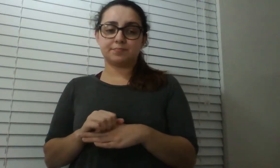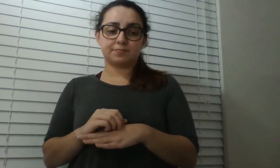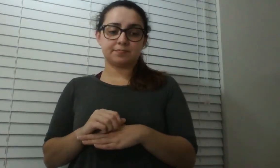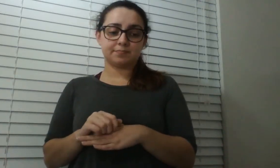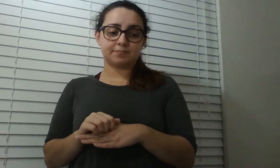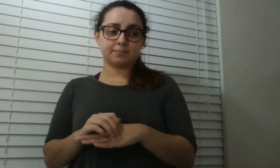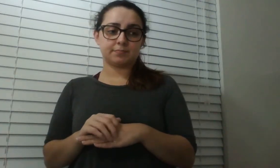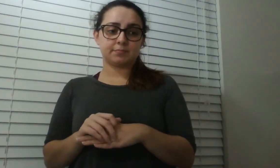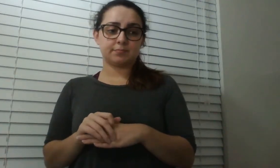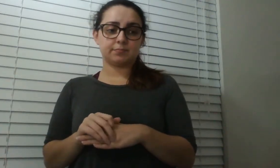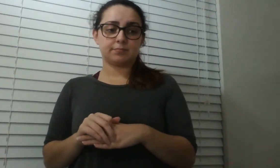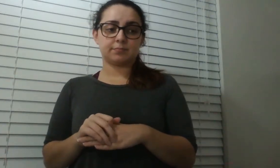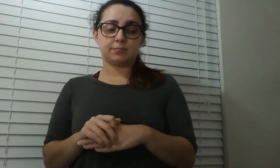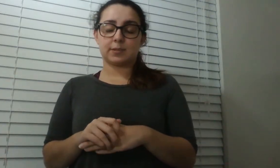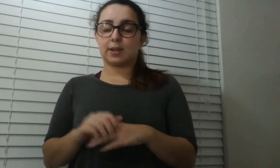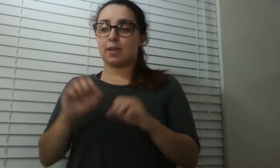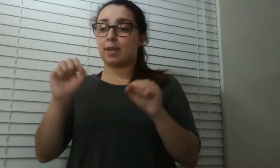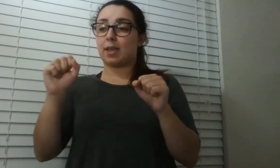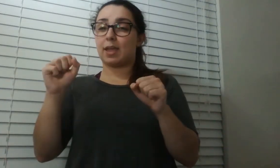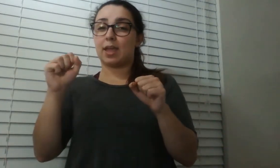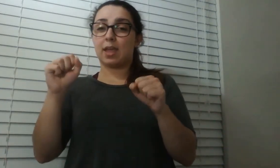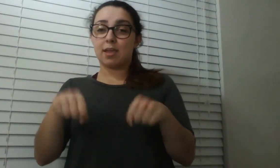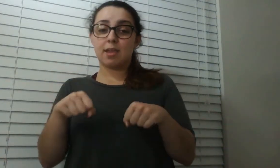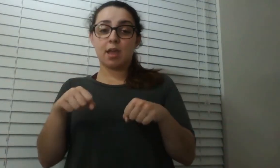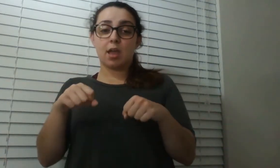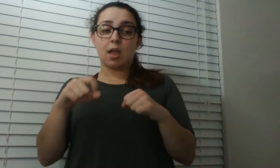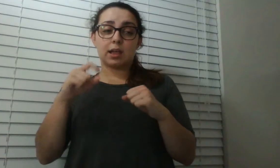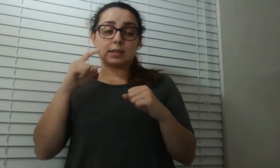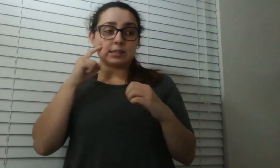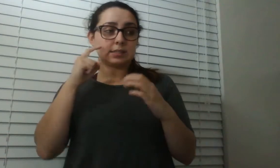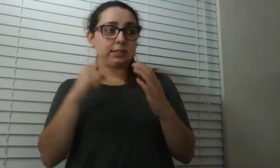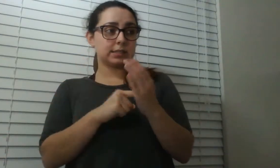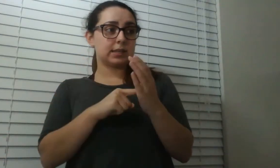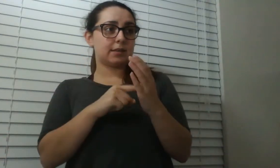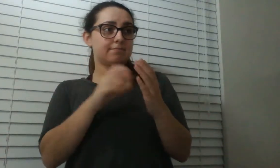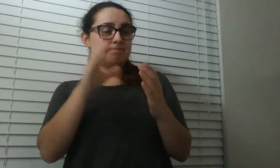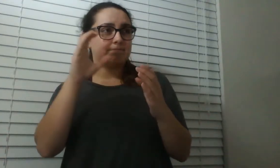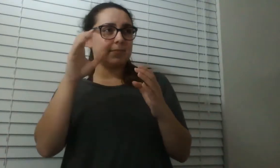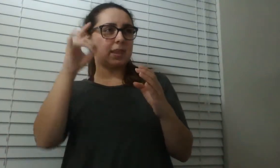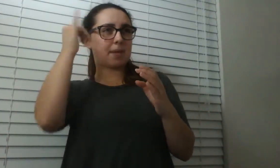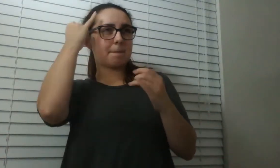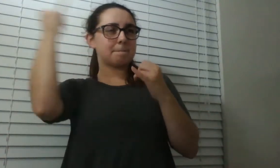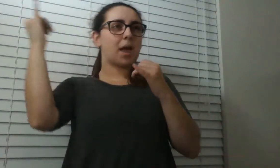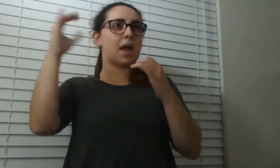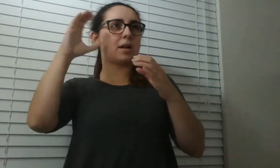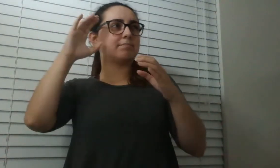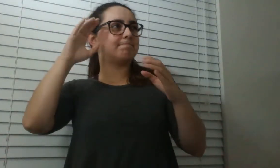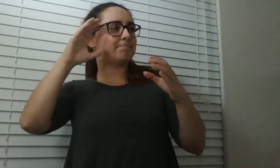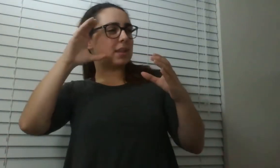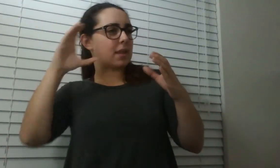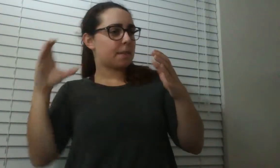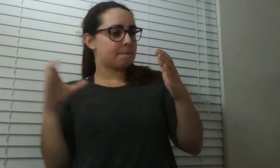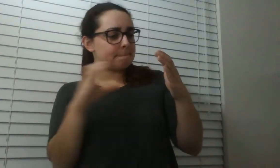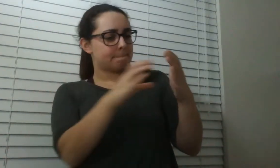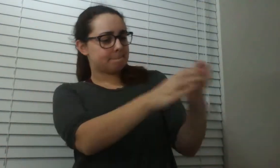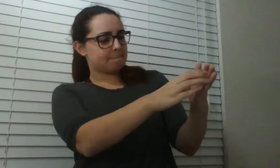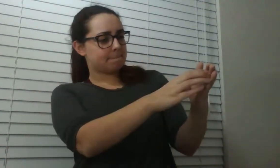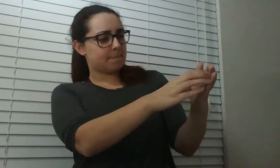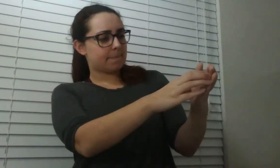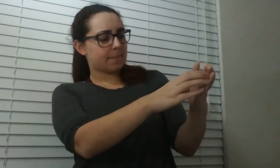You can see the hand reaching out and placing the object. You can imagine the hands and the